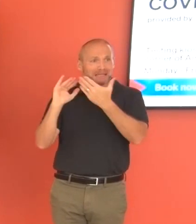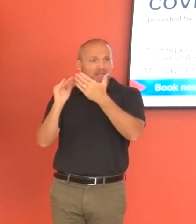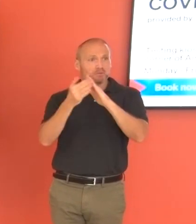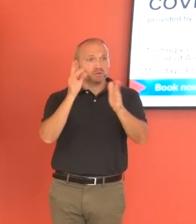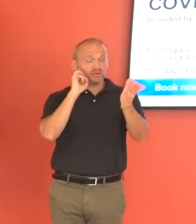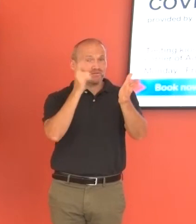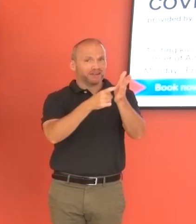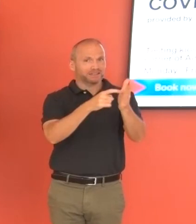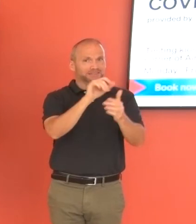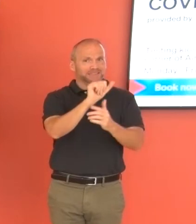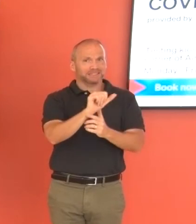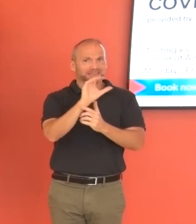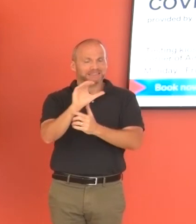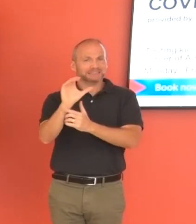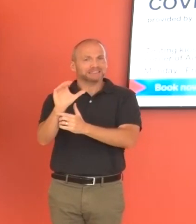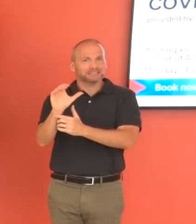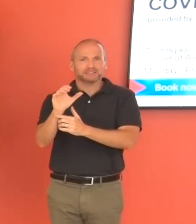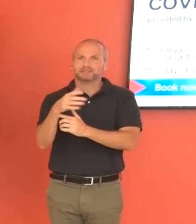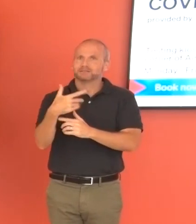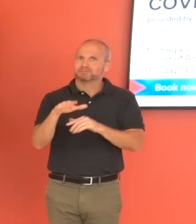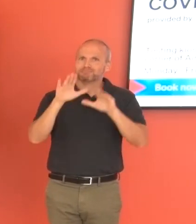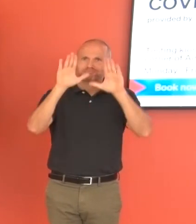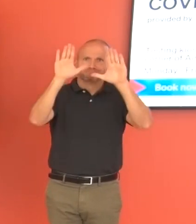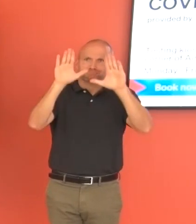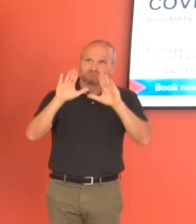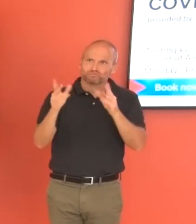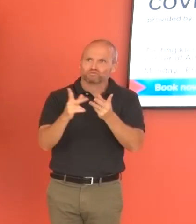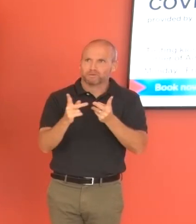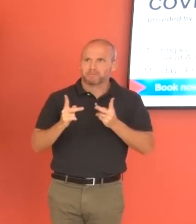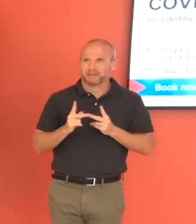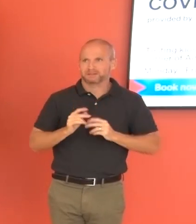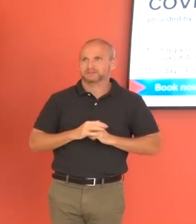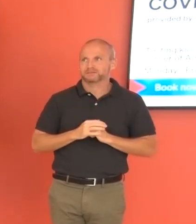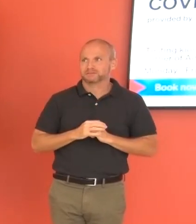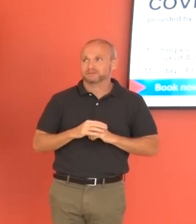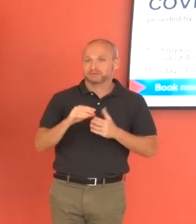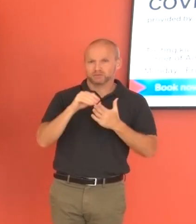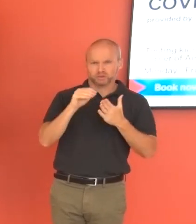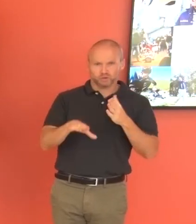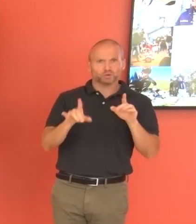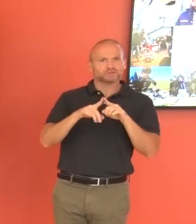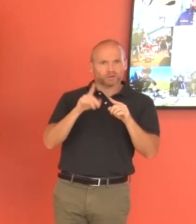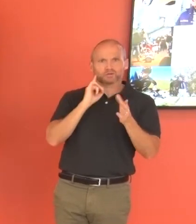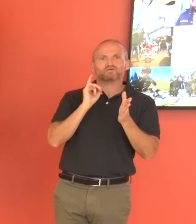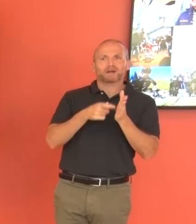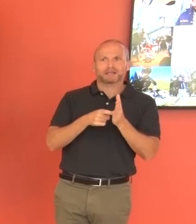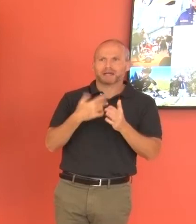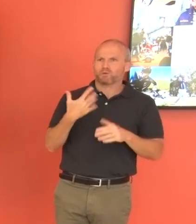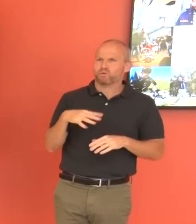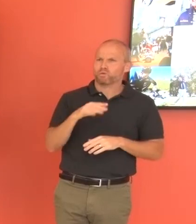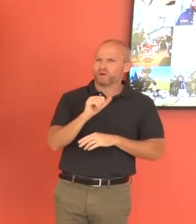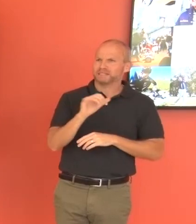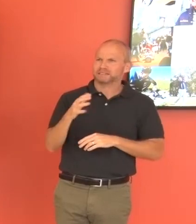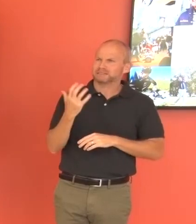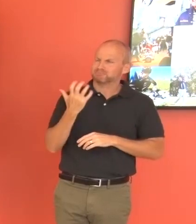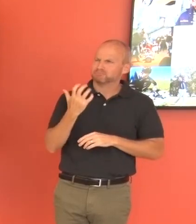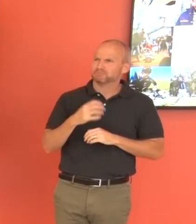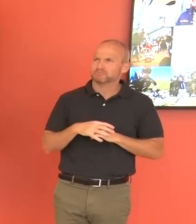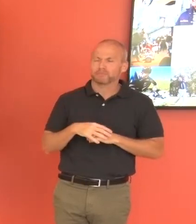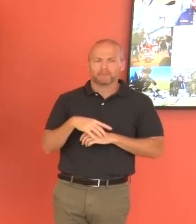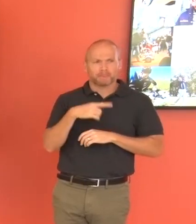recognize ACC is a great place. Students recognize that. I think we're up